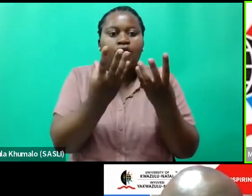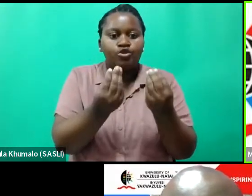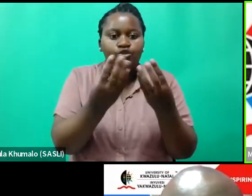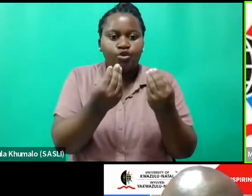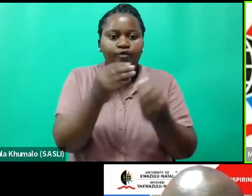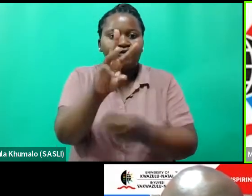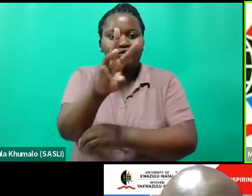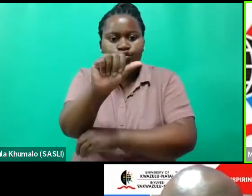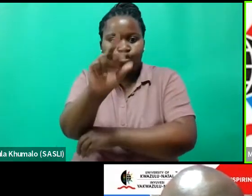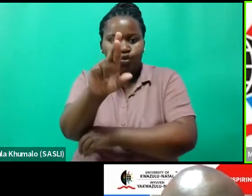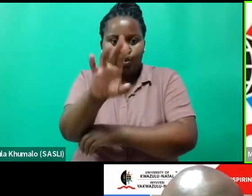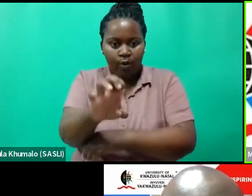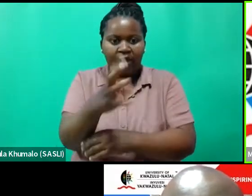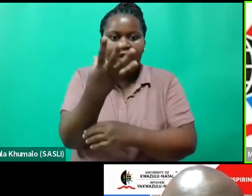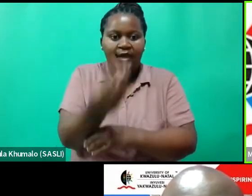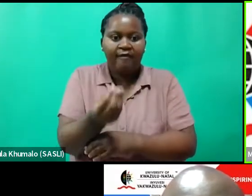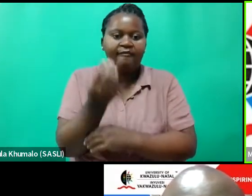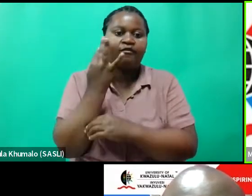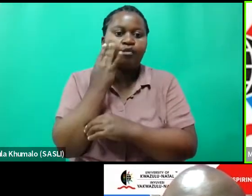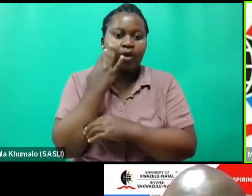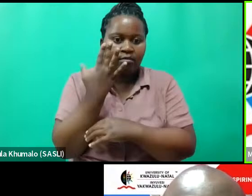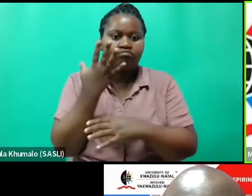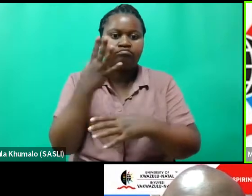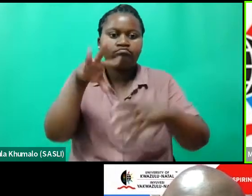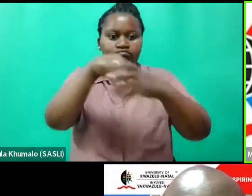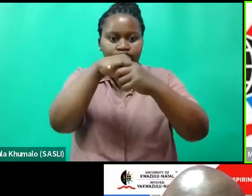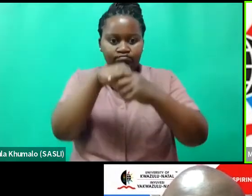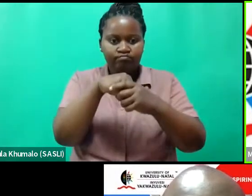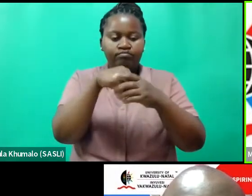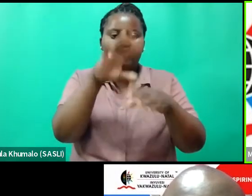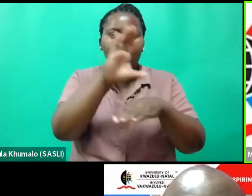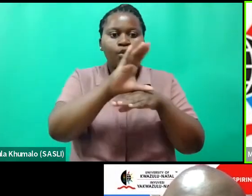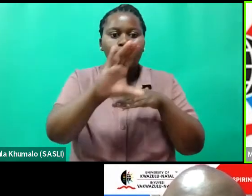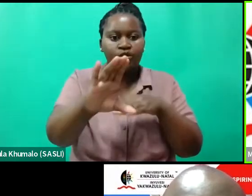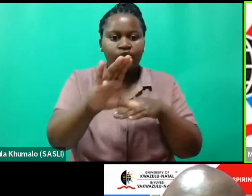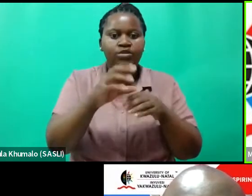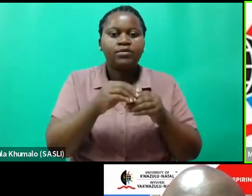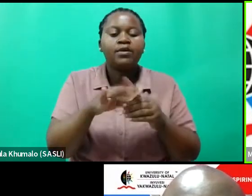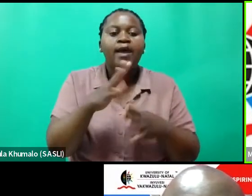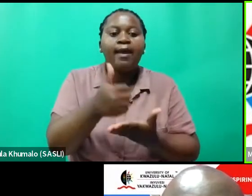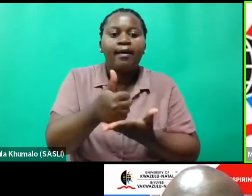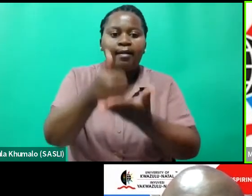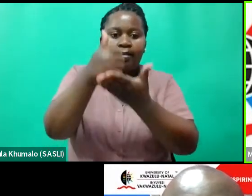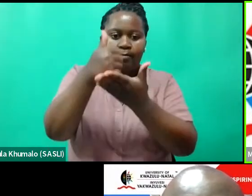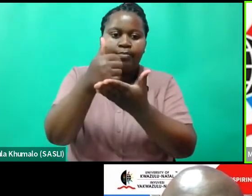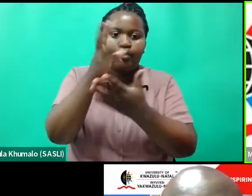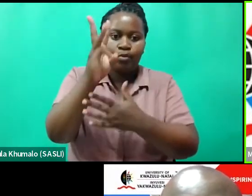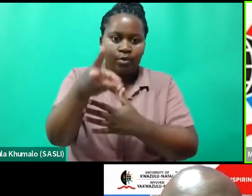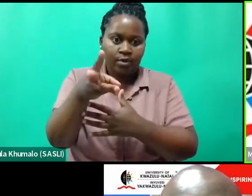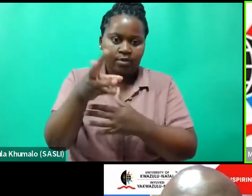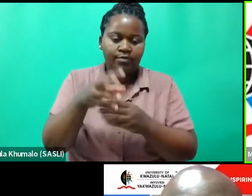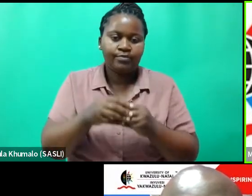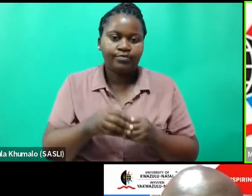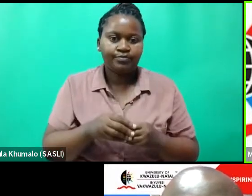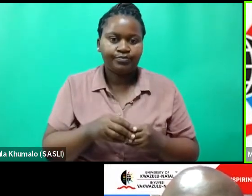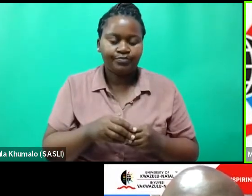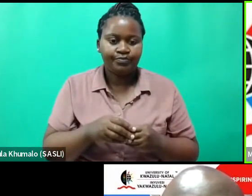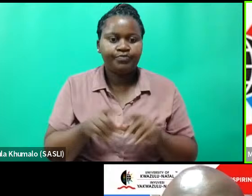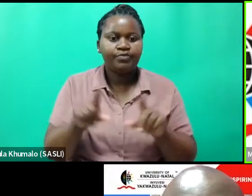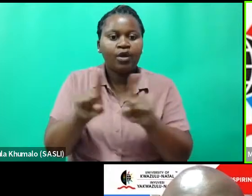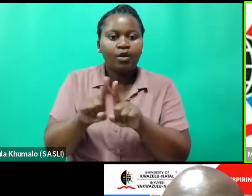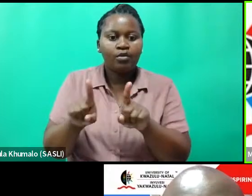the college, yes, it could somehow help them. And